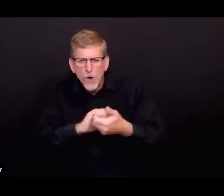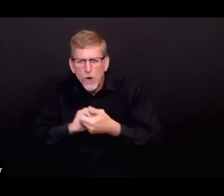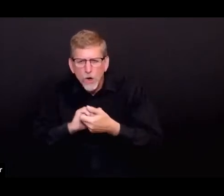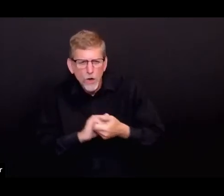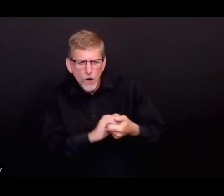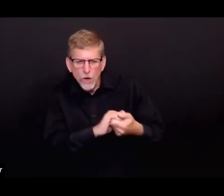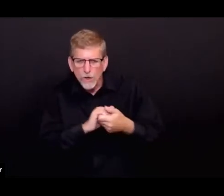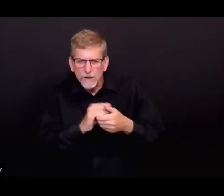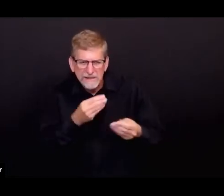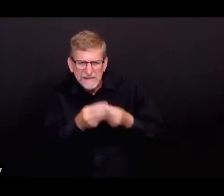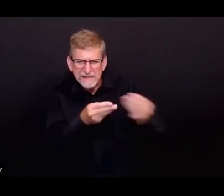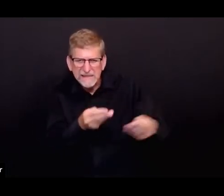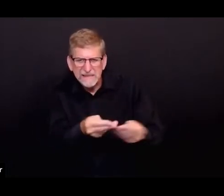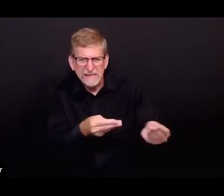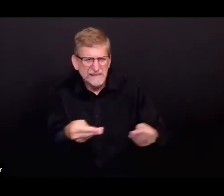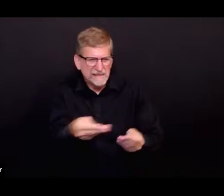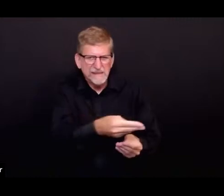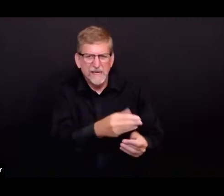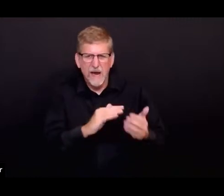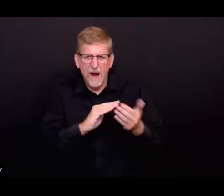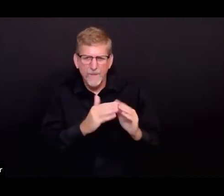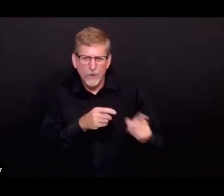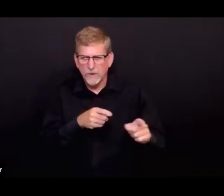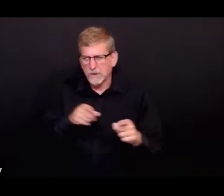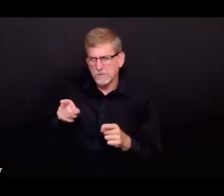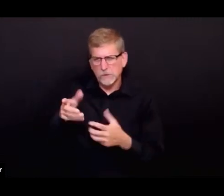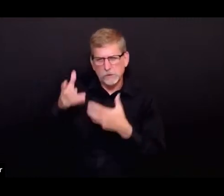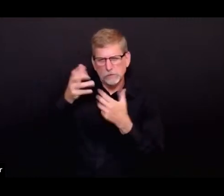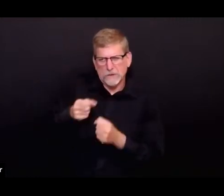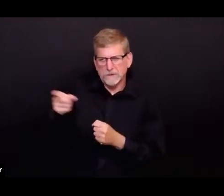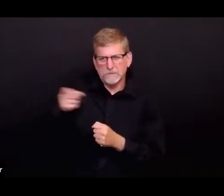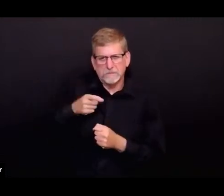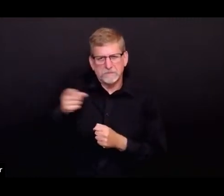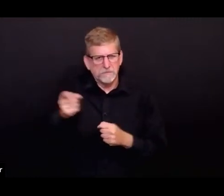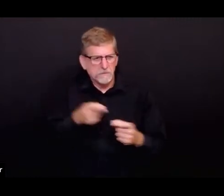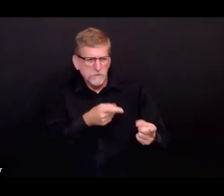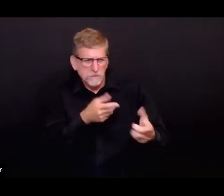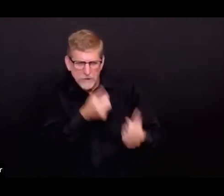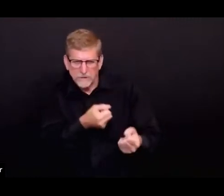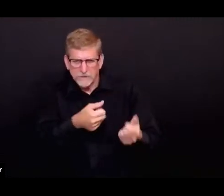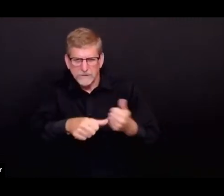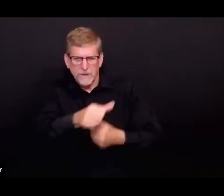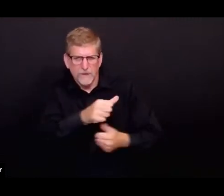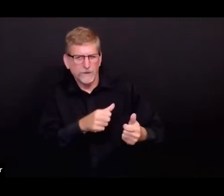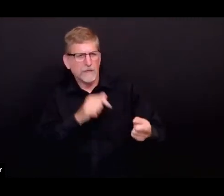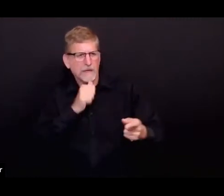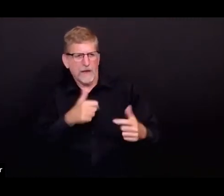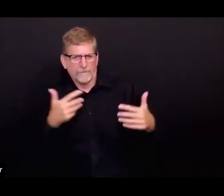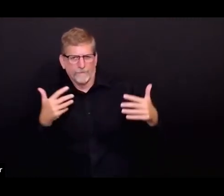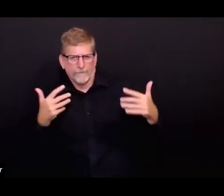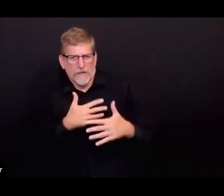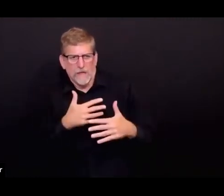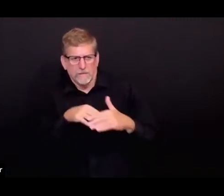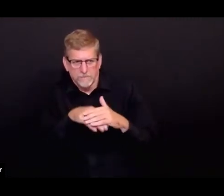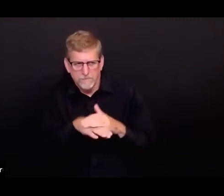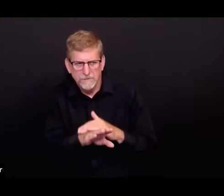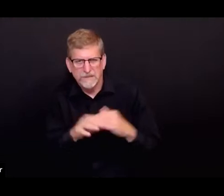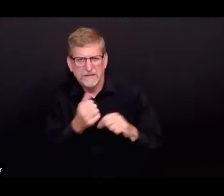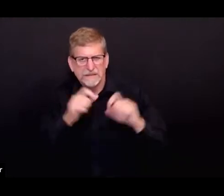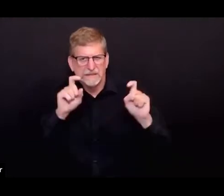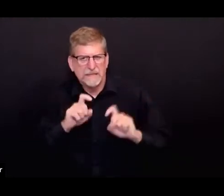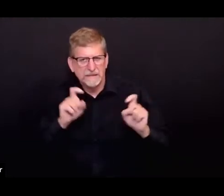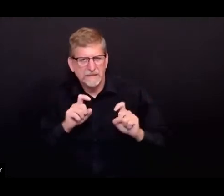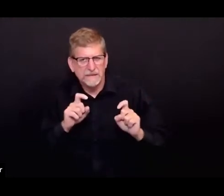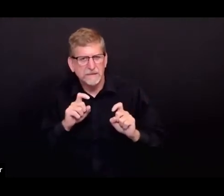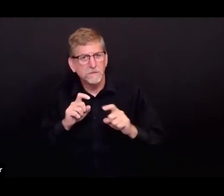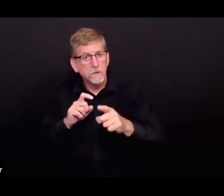the people who were testing, they trusted the location, and they were not afraid to go in. But anything to add to that, Commissioner or Chris? No, I think,